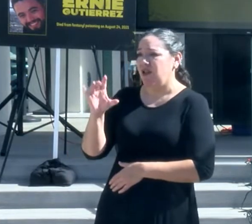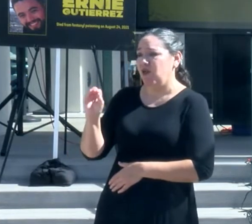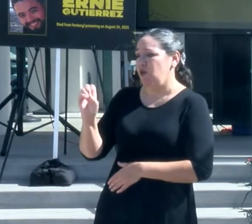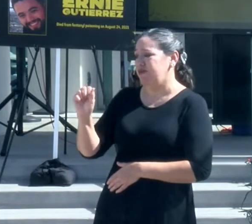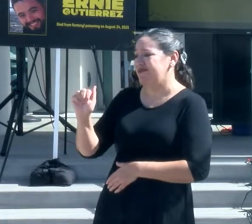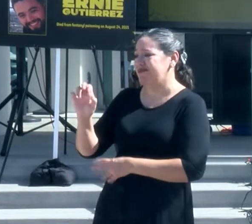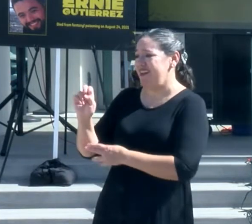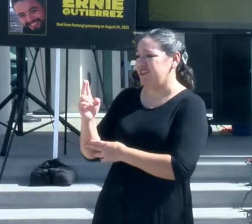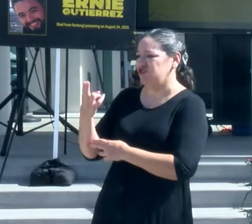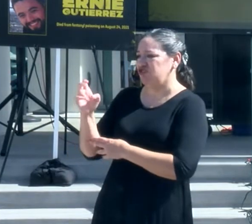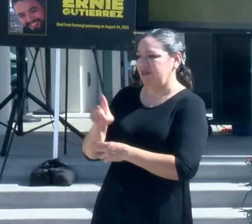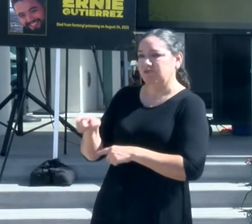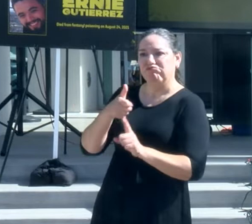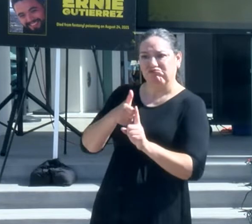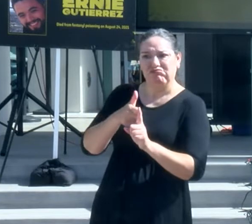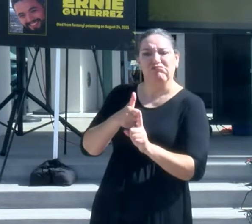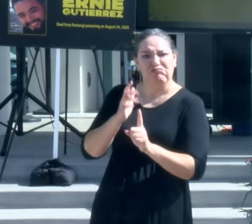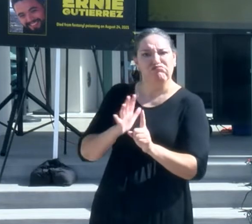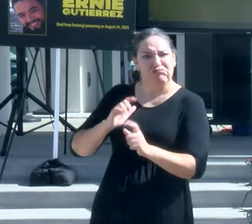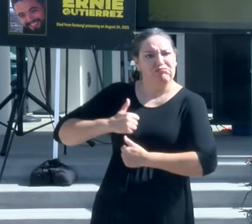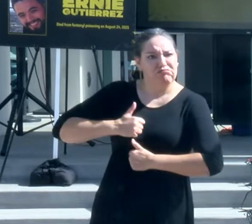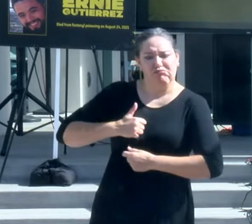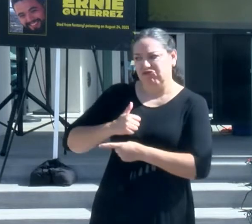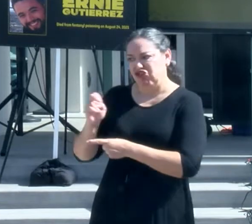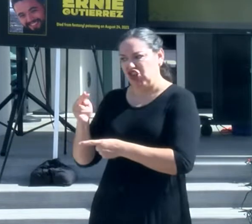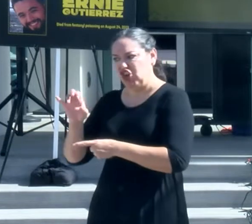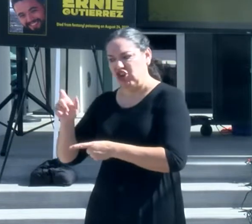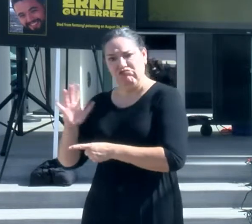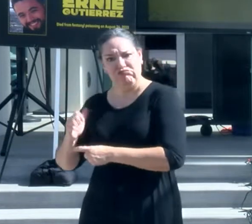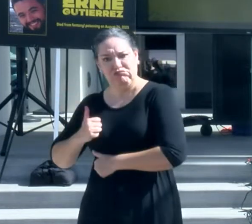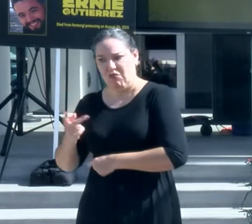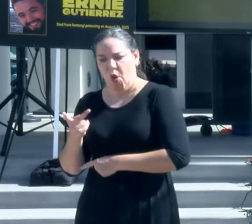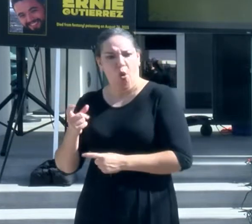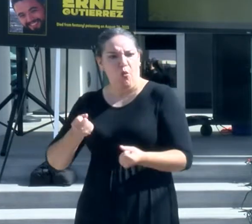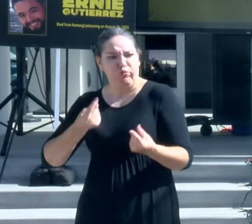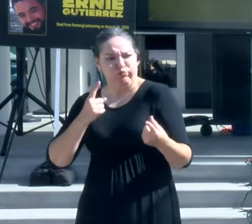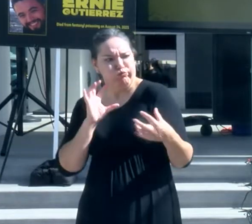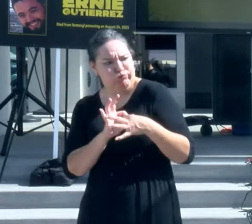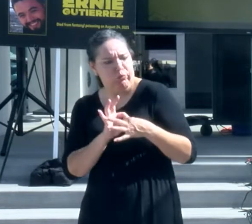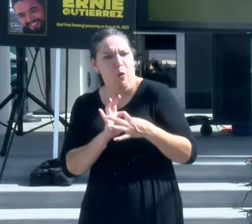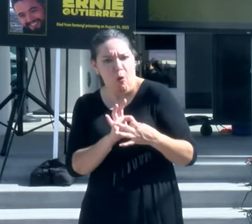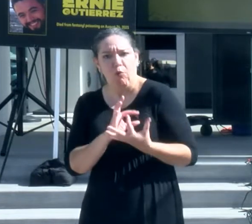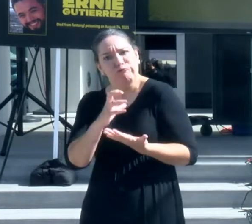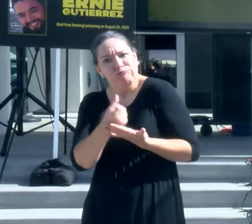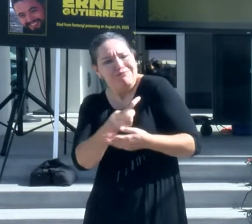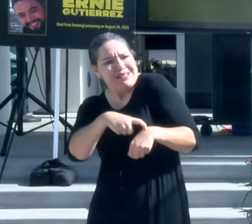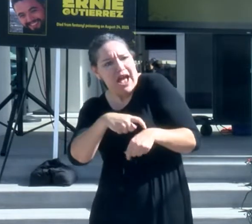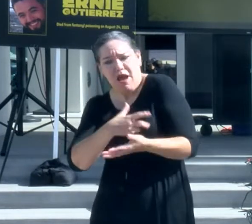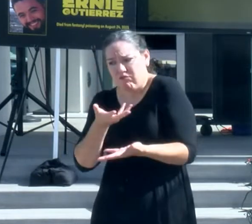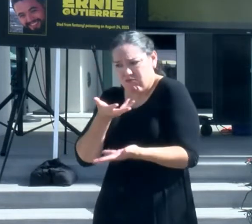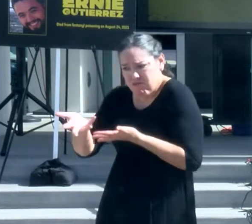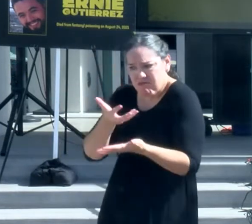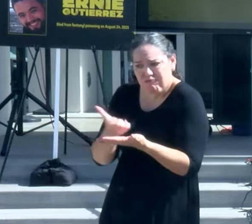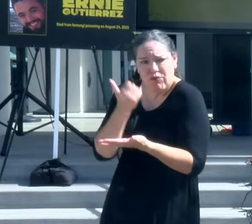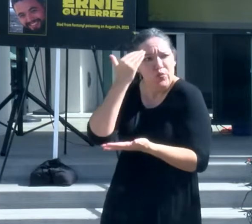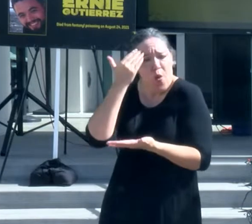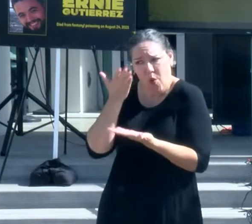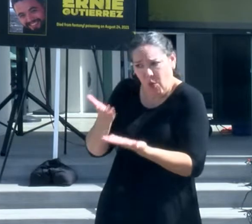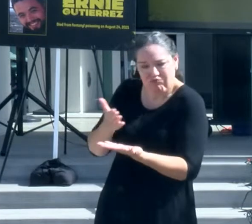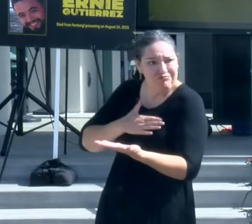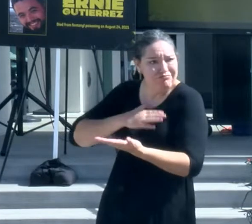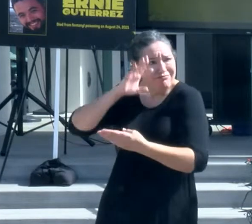veteran, and Ernie had an instant bond with him because of this. They took the time to get to know my son and did everything they